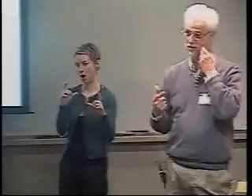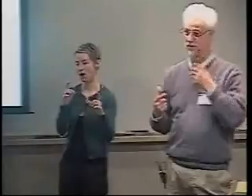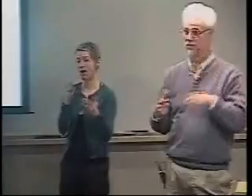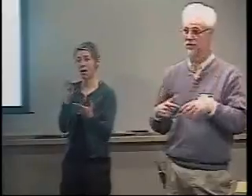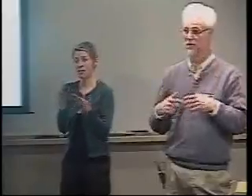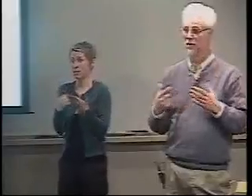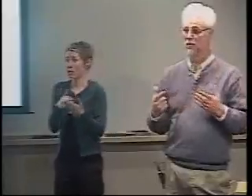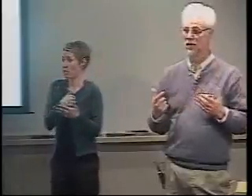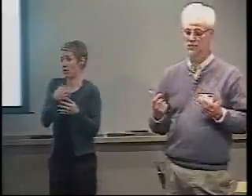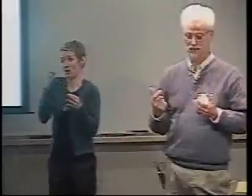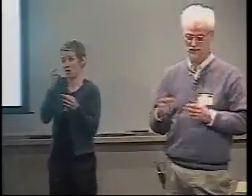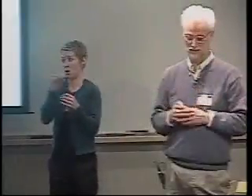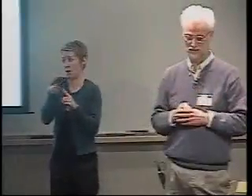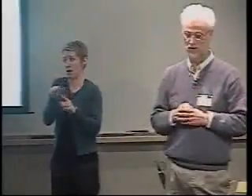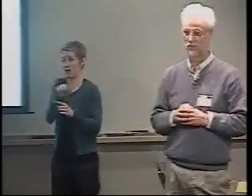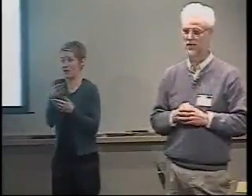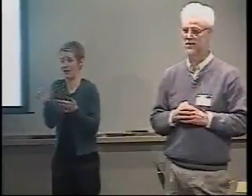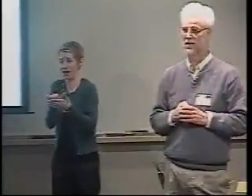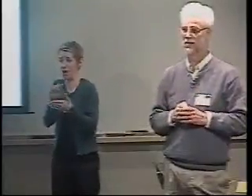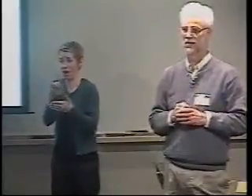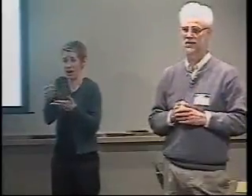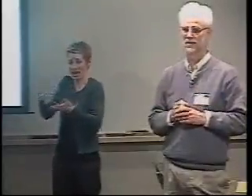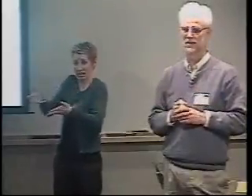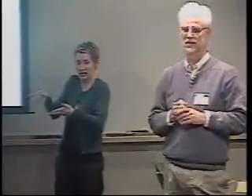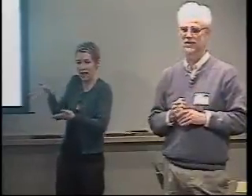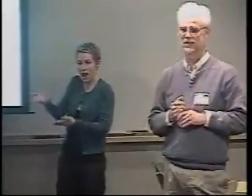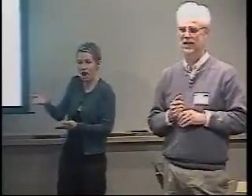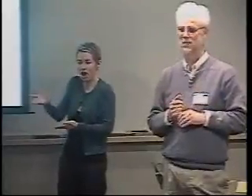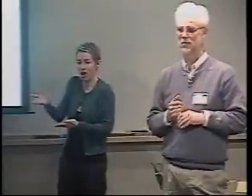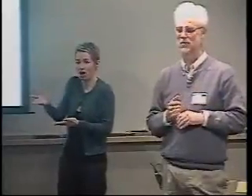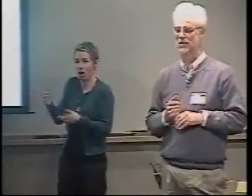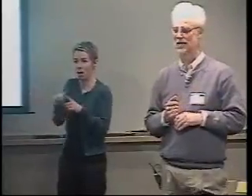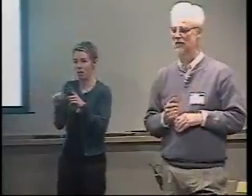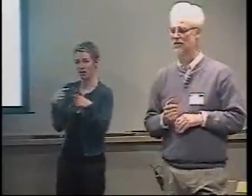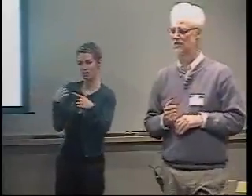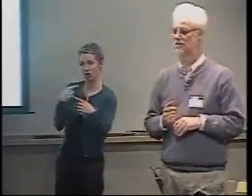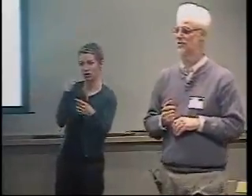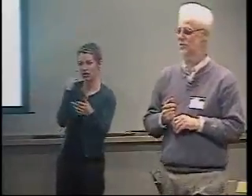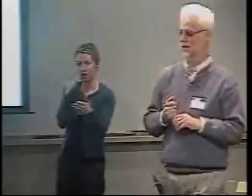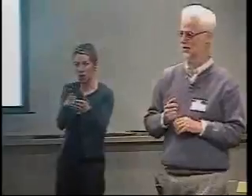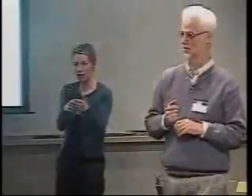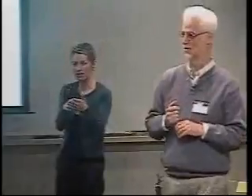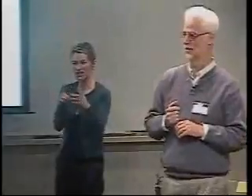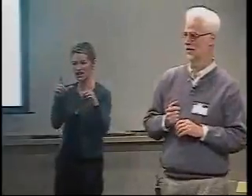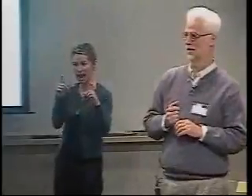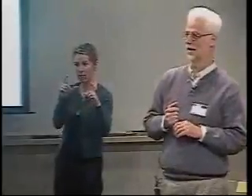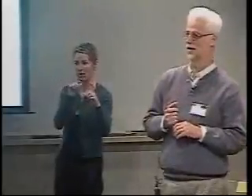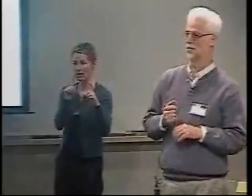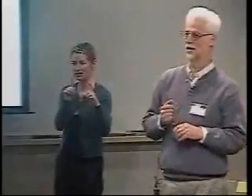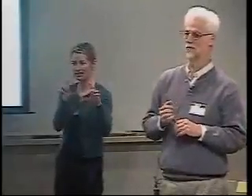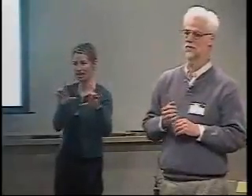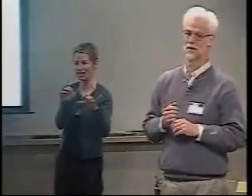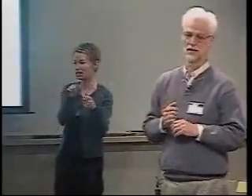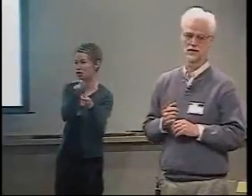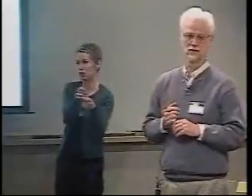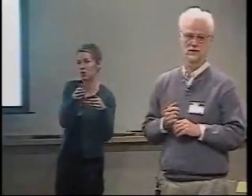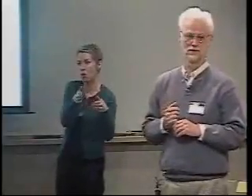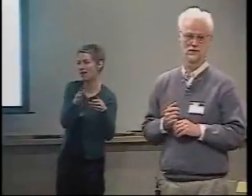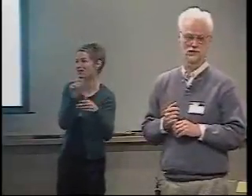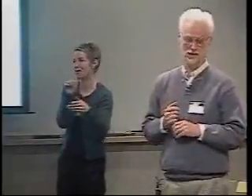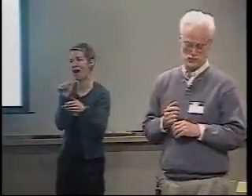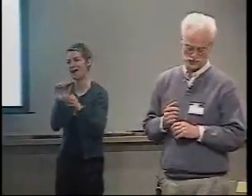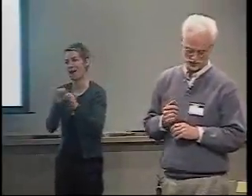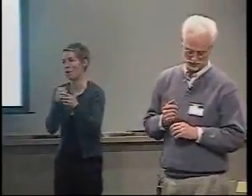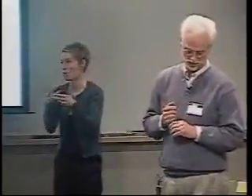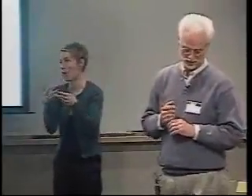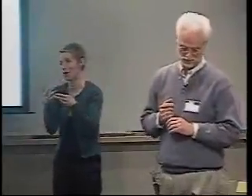exist that we don't know about, but as far as we can tell, the camera is only dealt with in certain ways and not in the way that we would like.